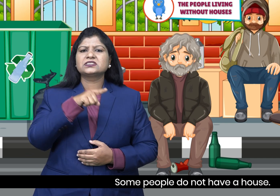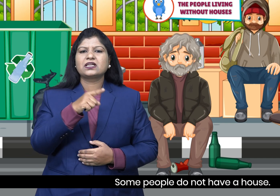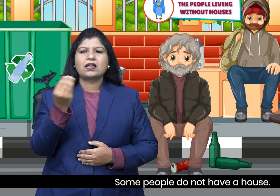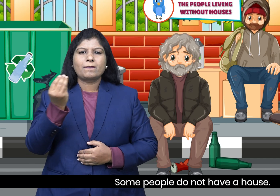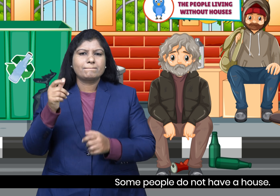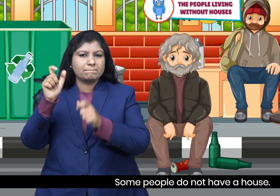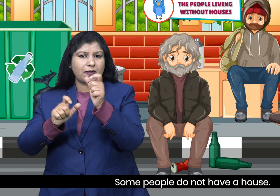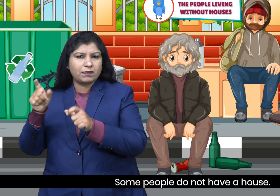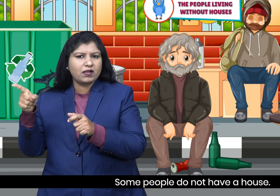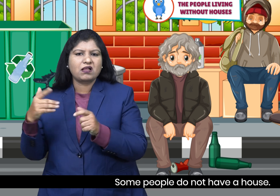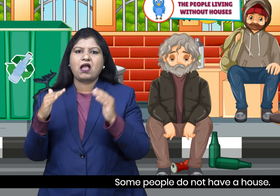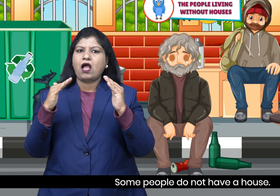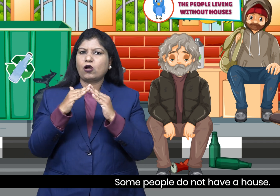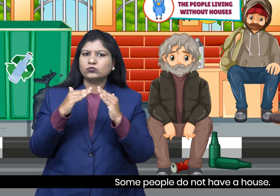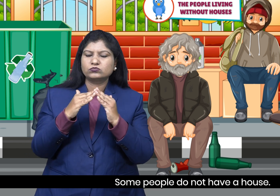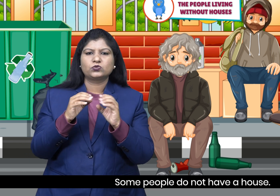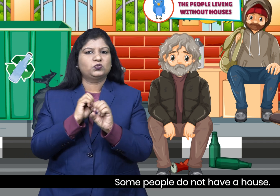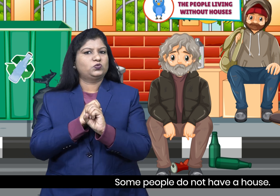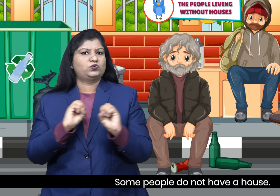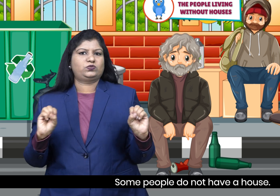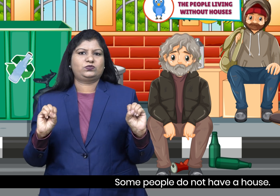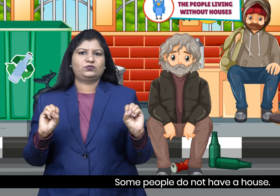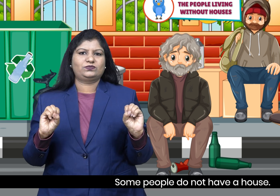Some people do not have a house.